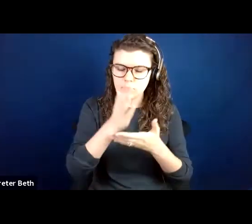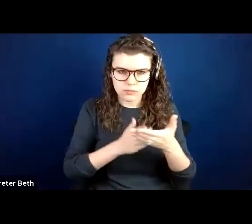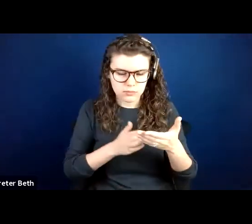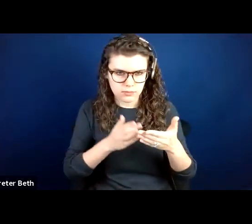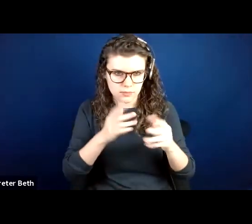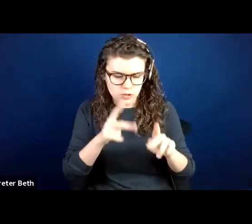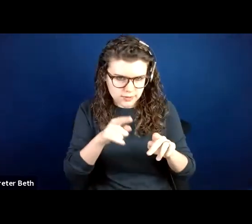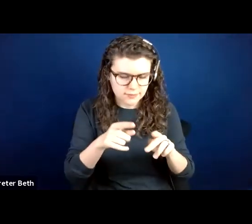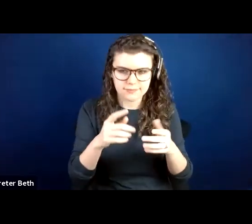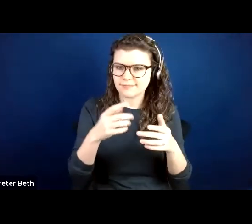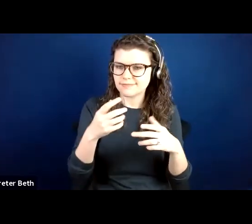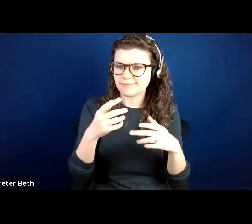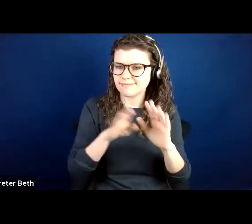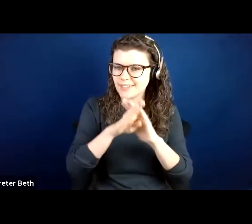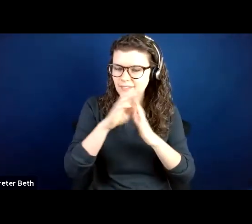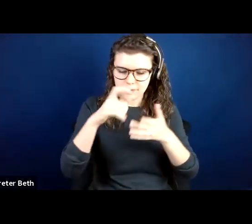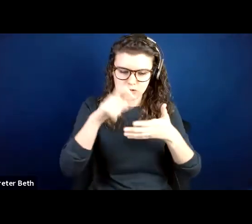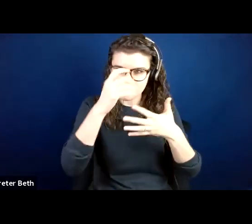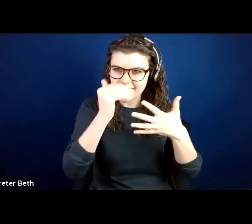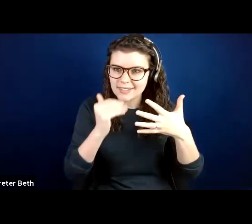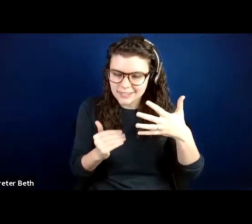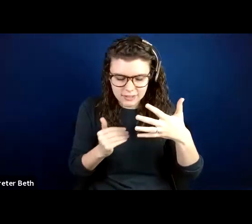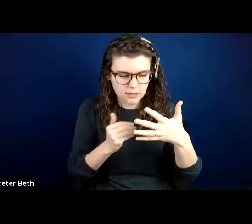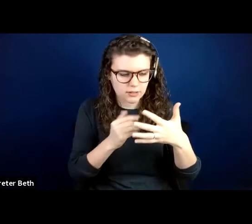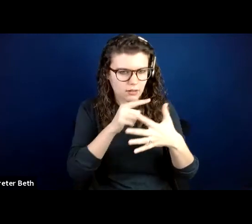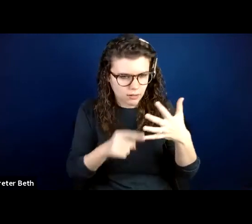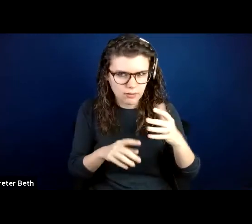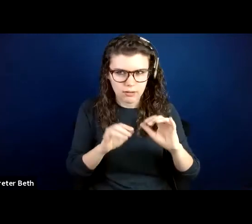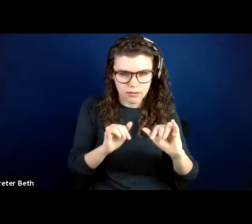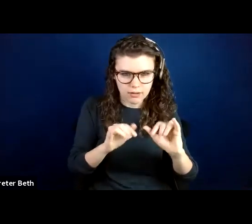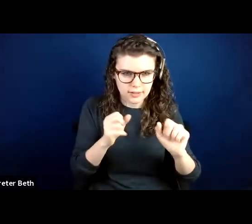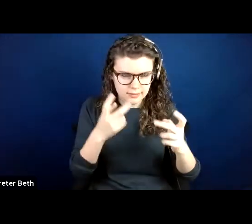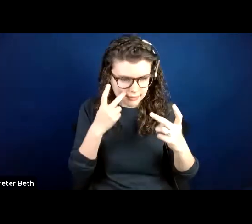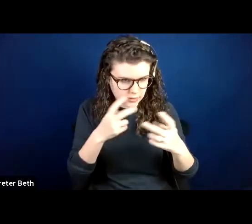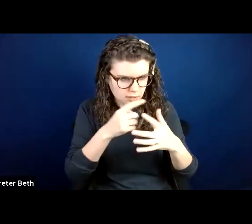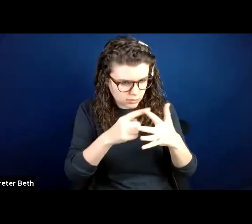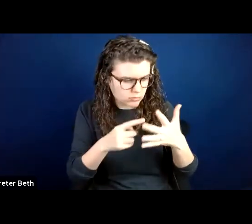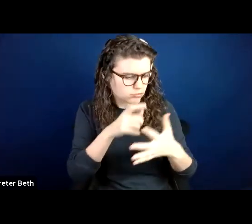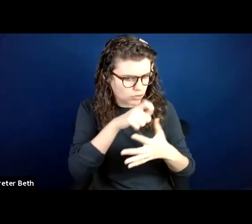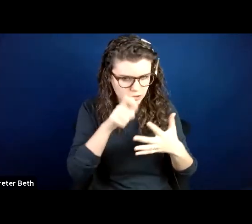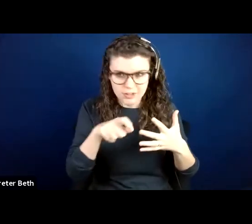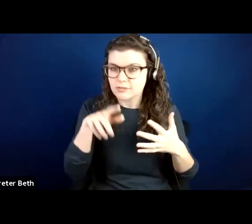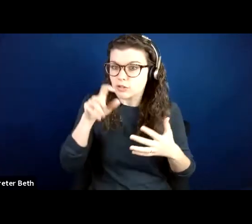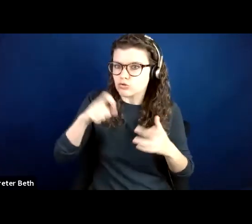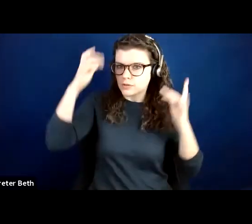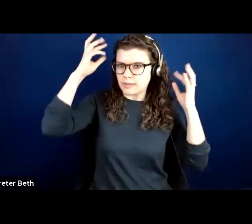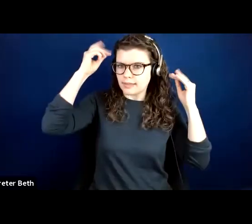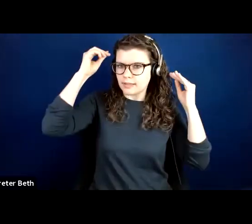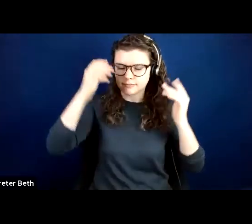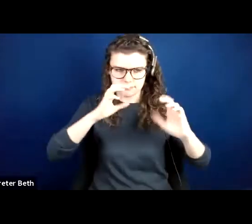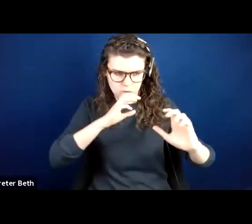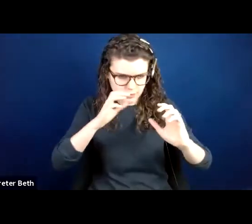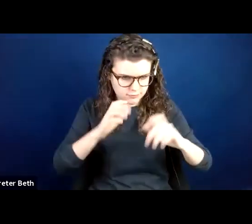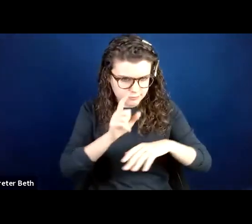to evaluate when you're going through a facility or a recreation facility. And some of the checklists